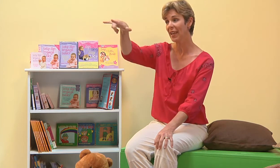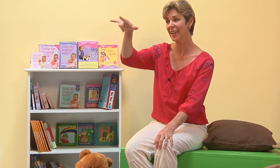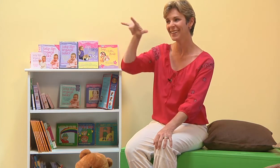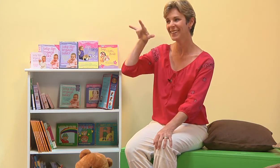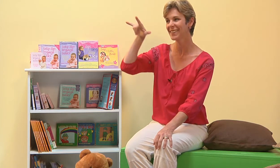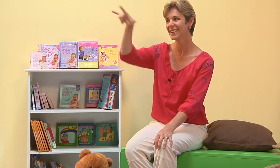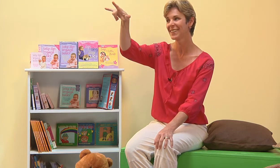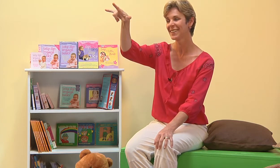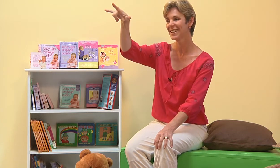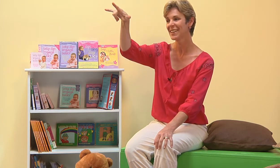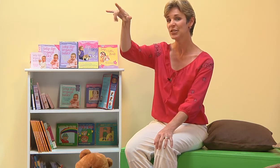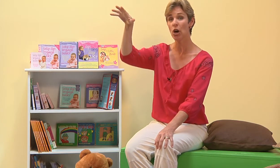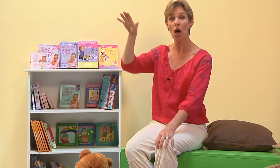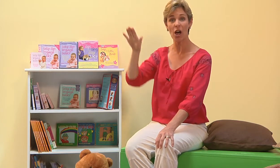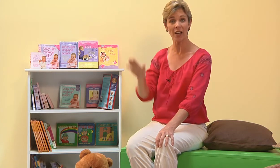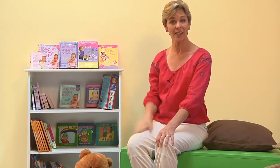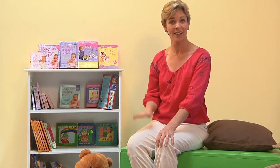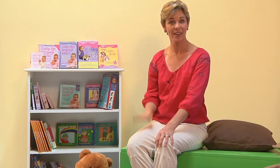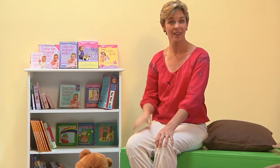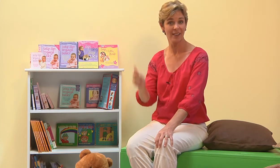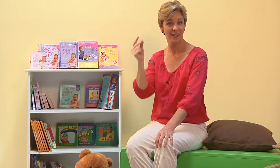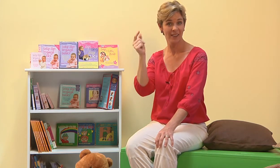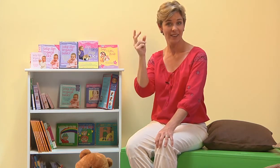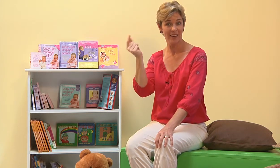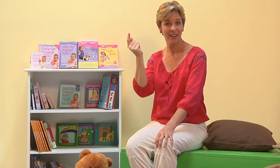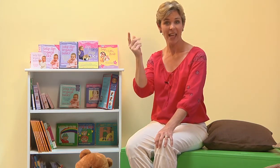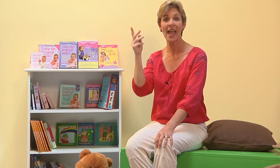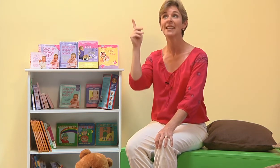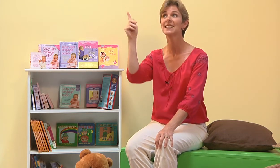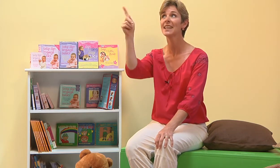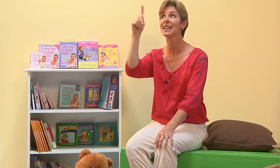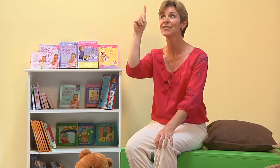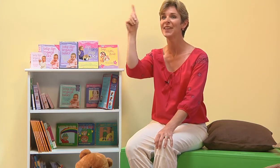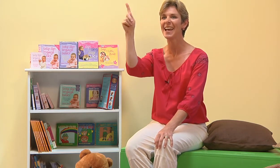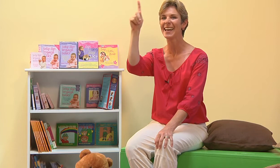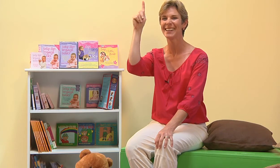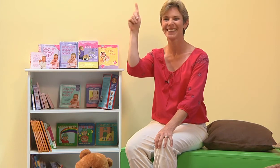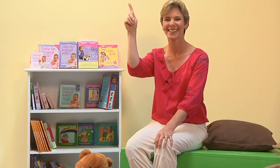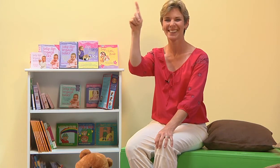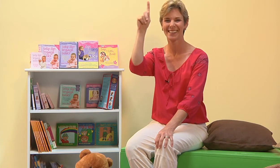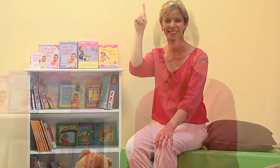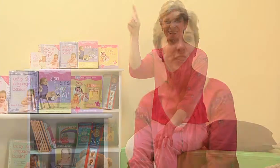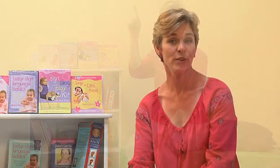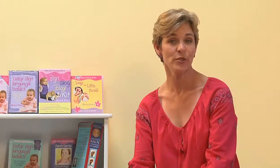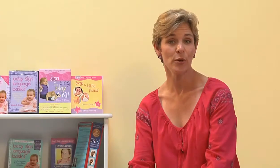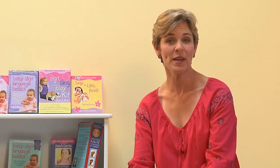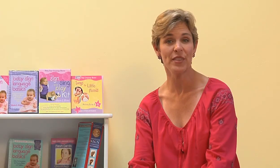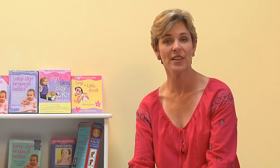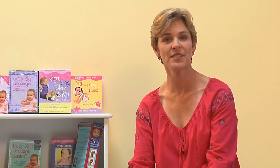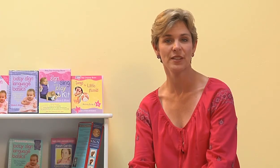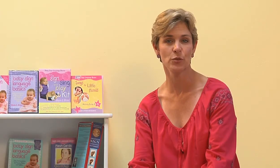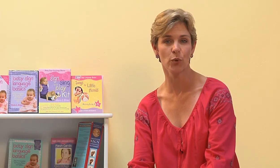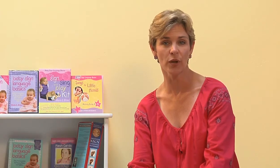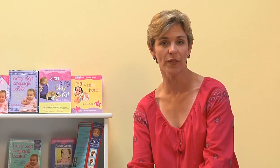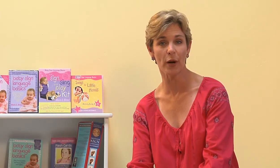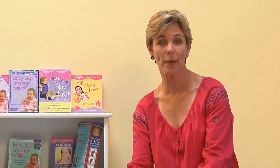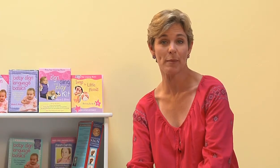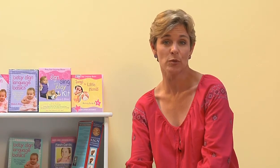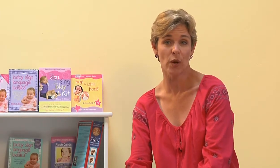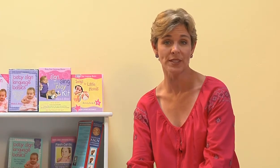airplane, dog, and ceiling fan. There are so many things in this world that our babies want to